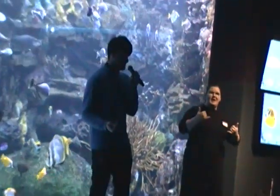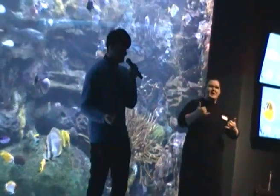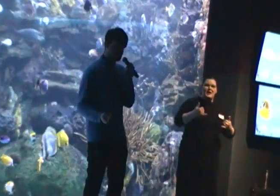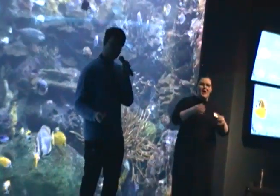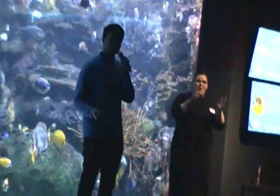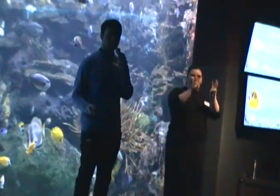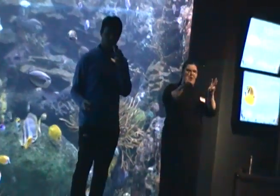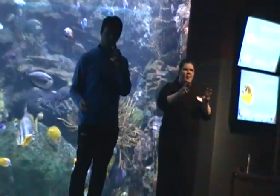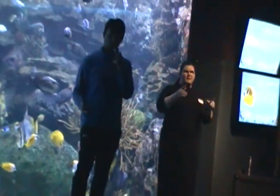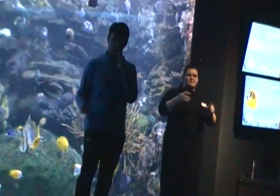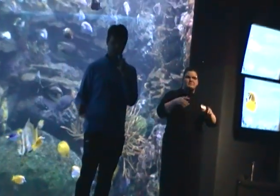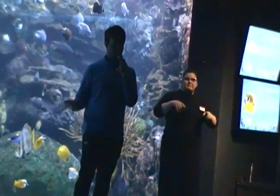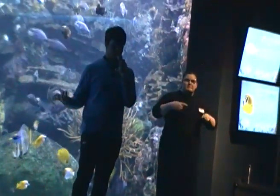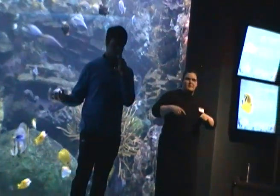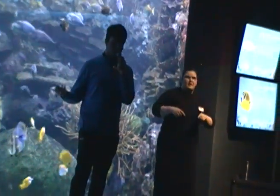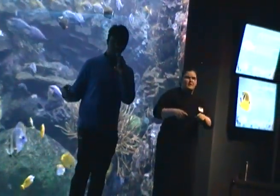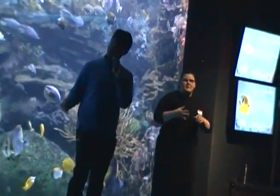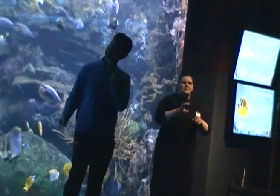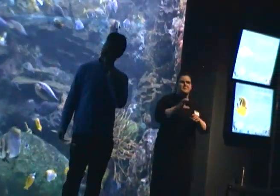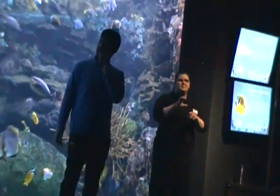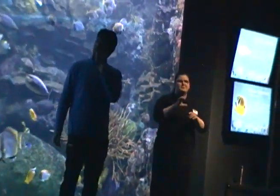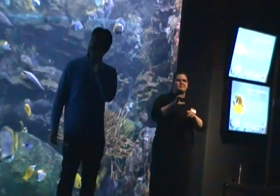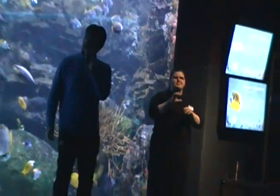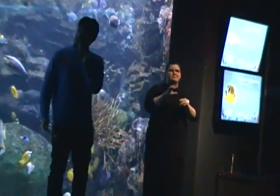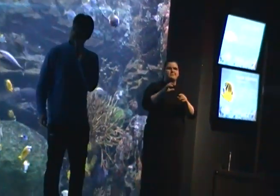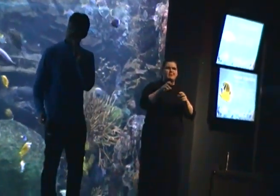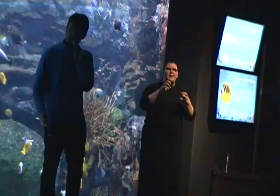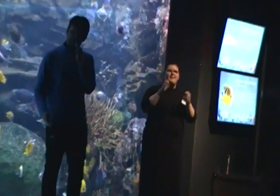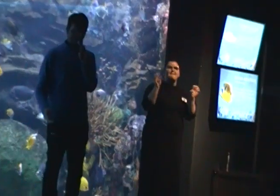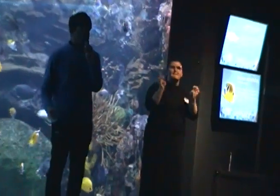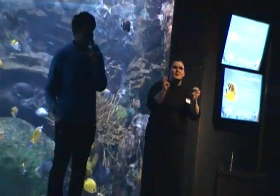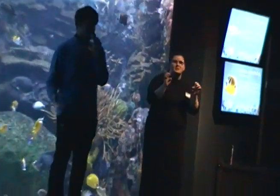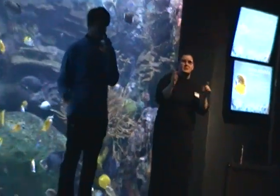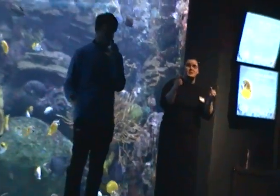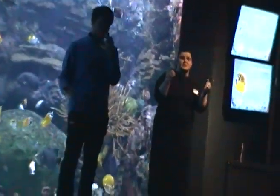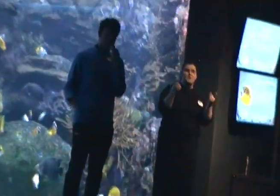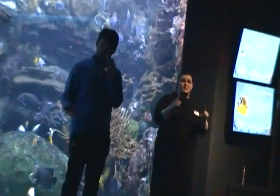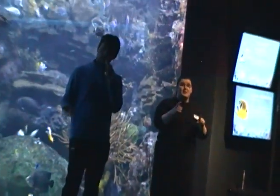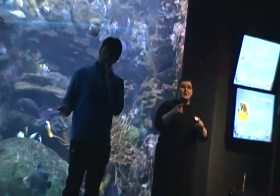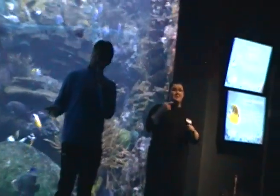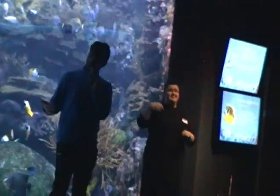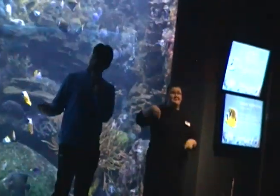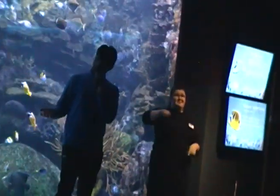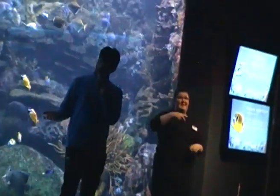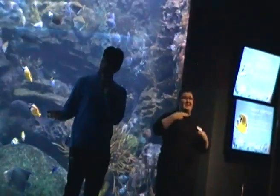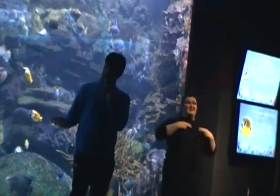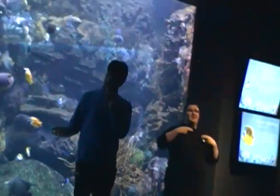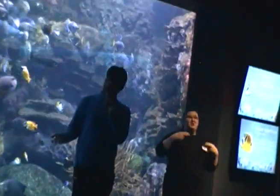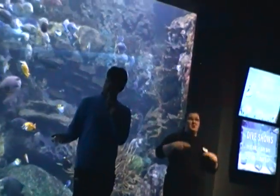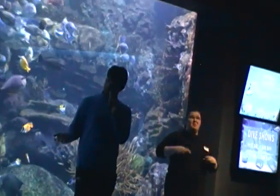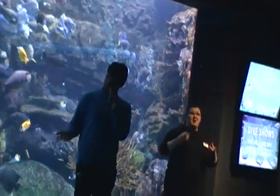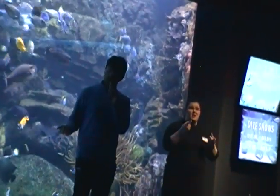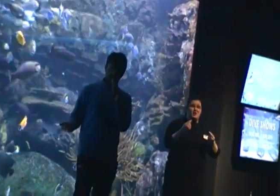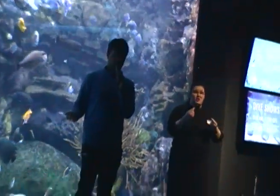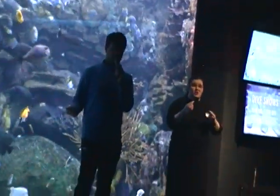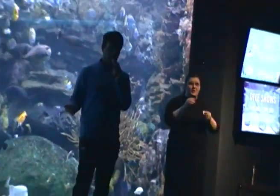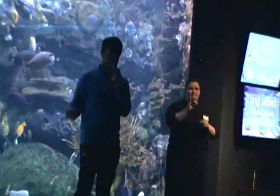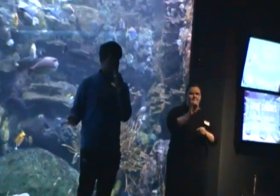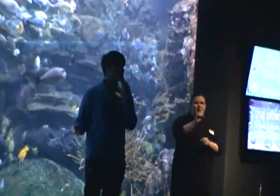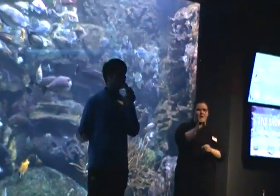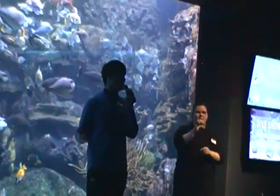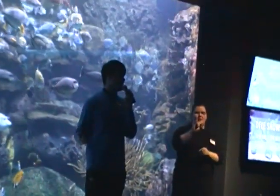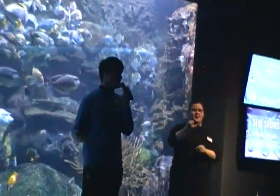I'm sure we've all heard of. They're also known as humans. And humans have been burning a lot of fossil fuels in the past